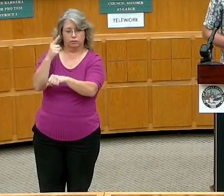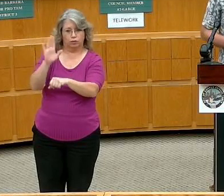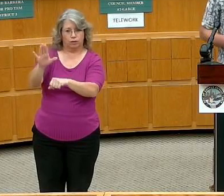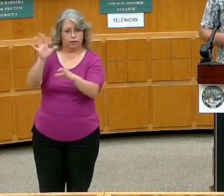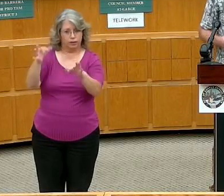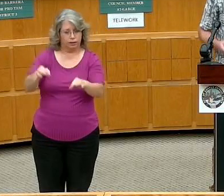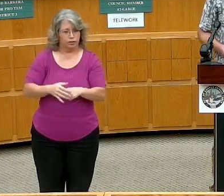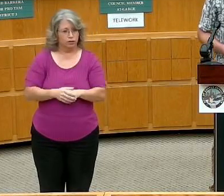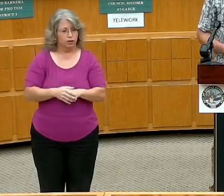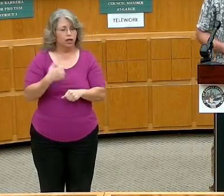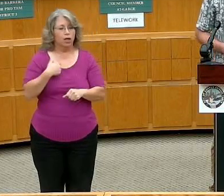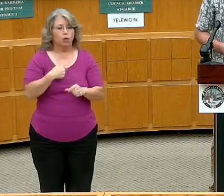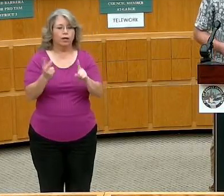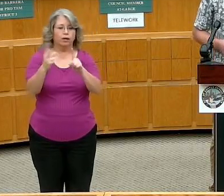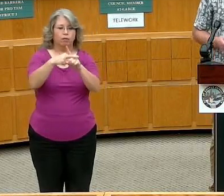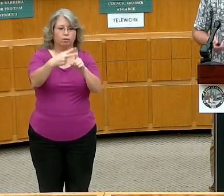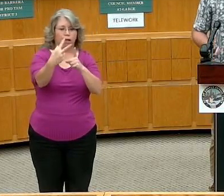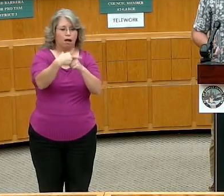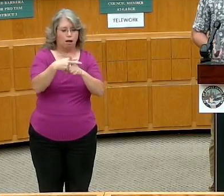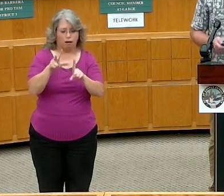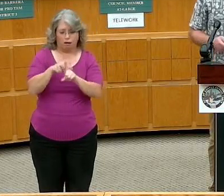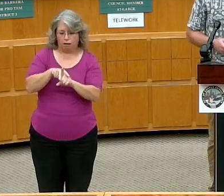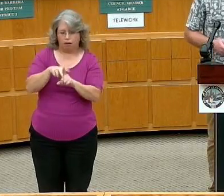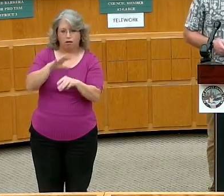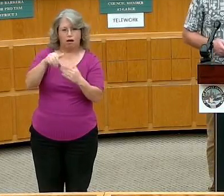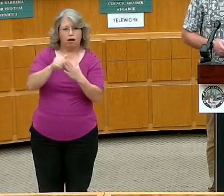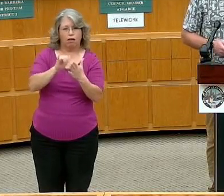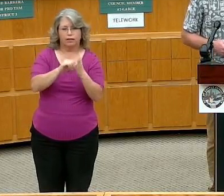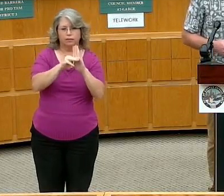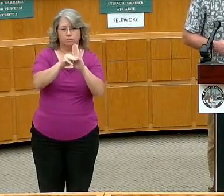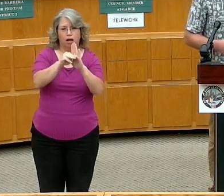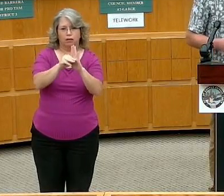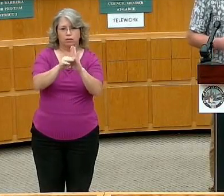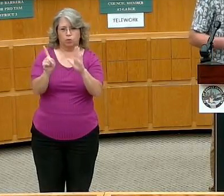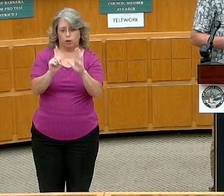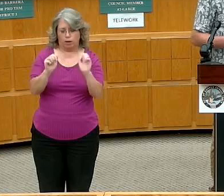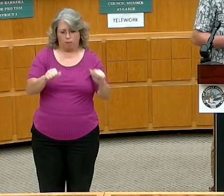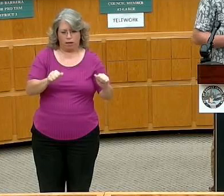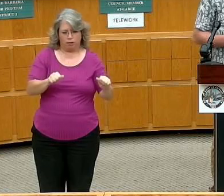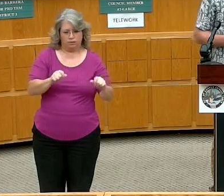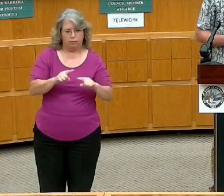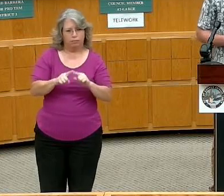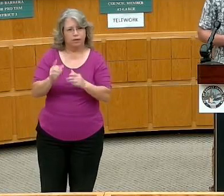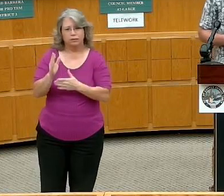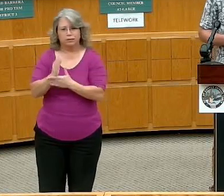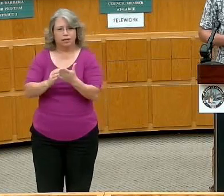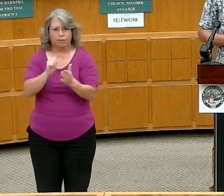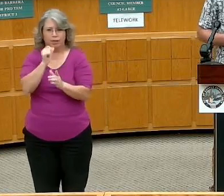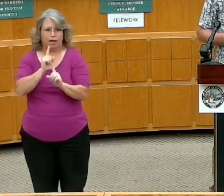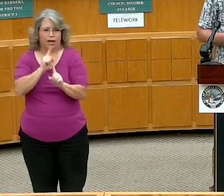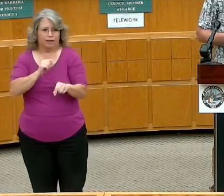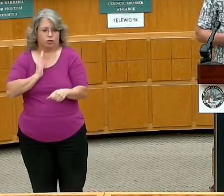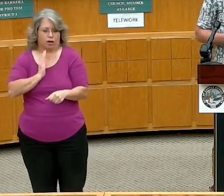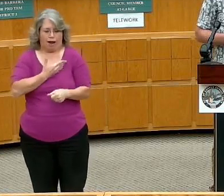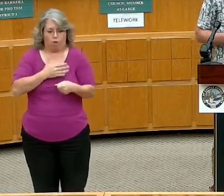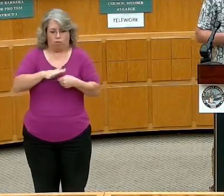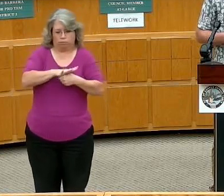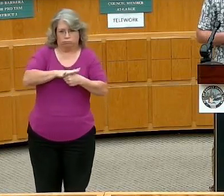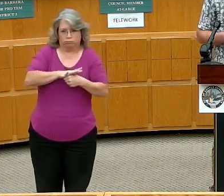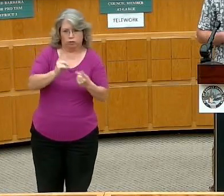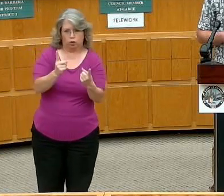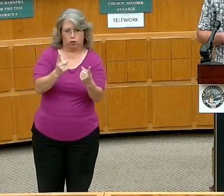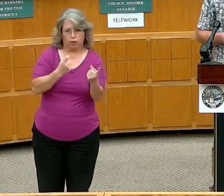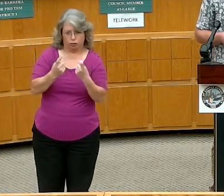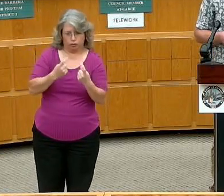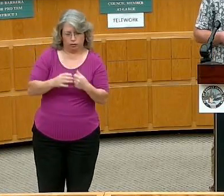we could, but they couldn't all answer or address all the questions that we asked. So the way we're going to present the data is maybe slightly different than what you